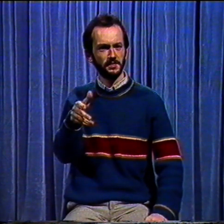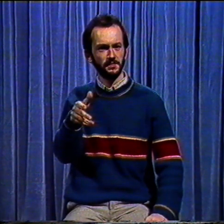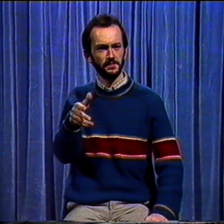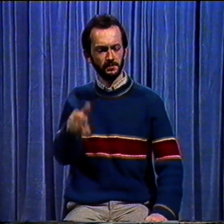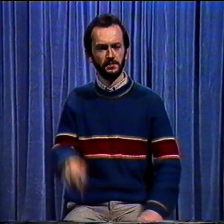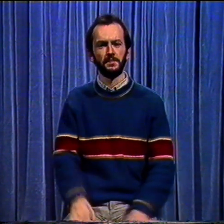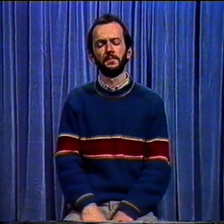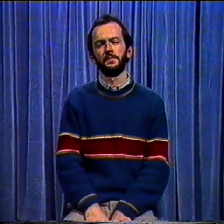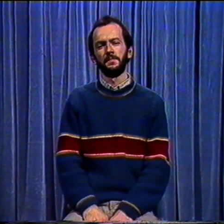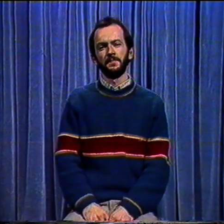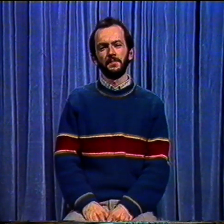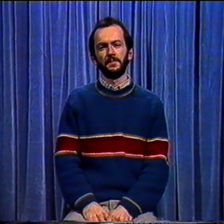horrible.